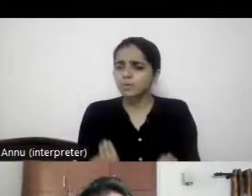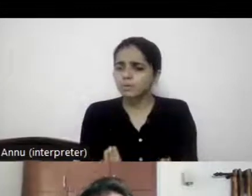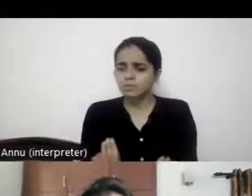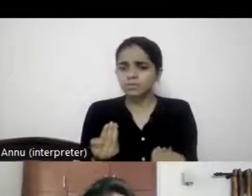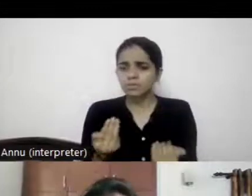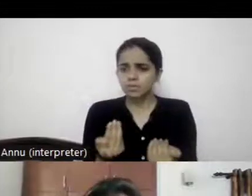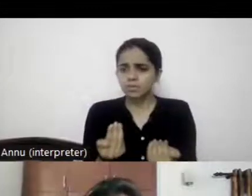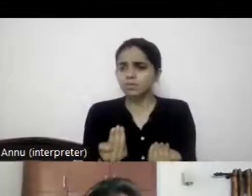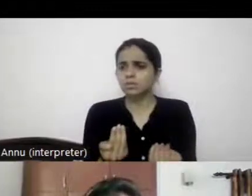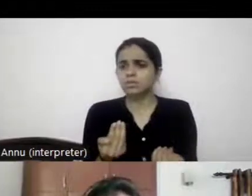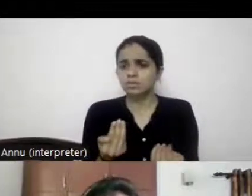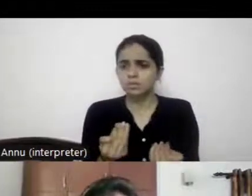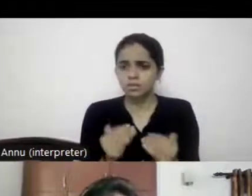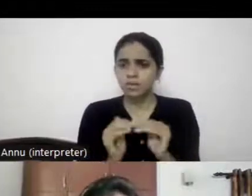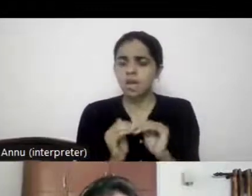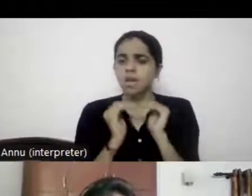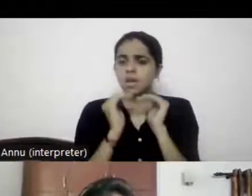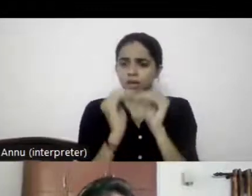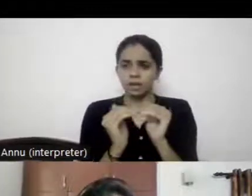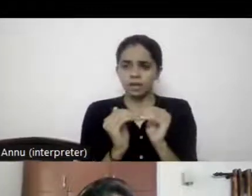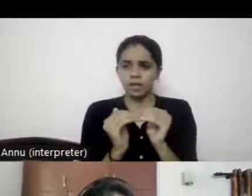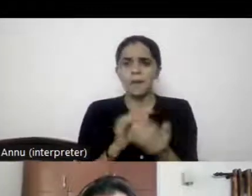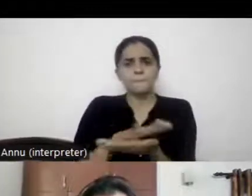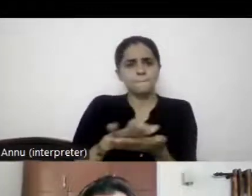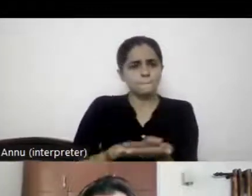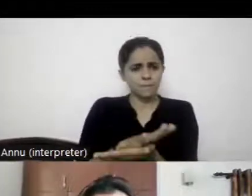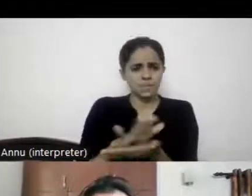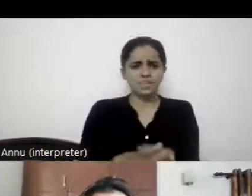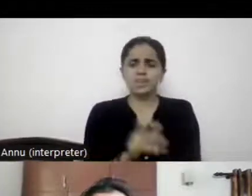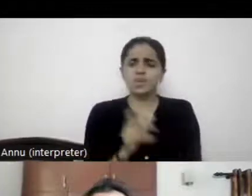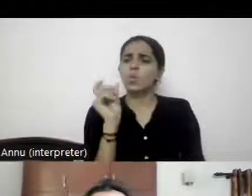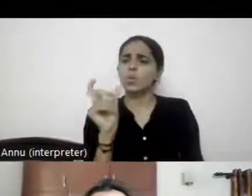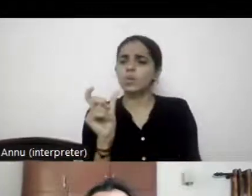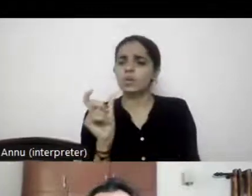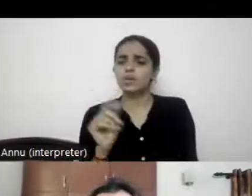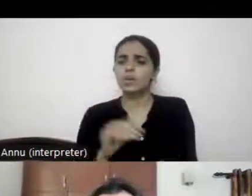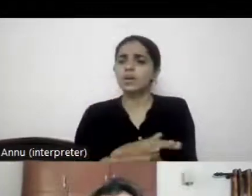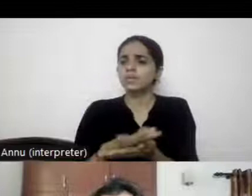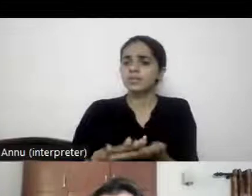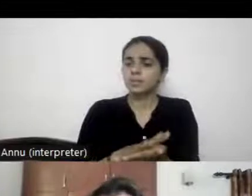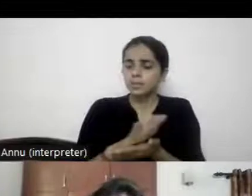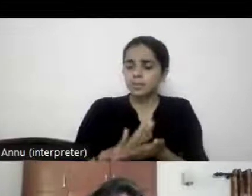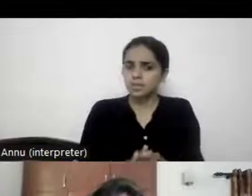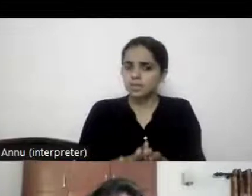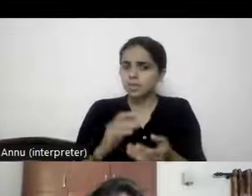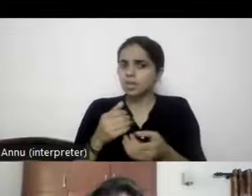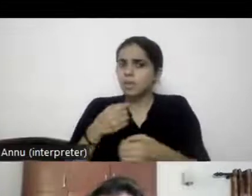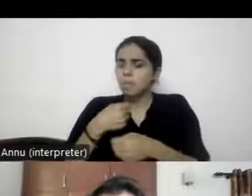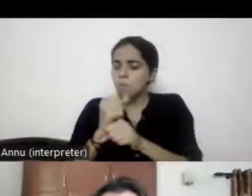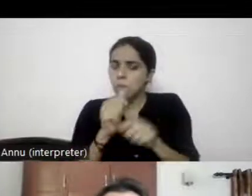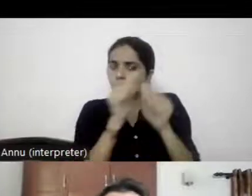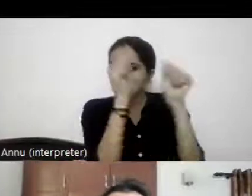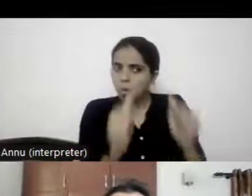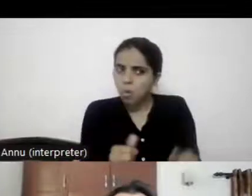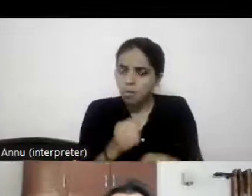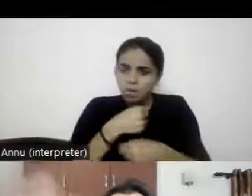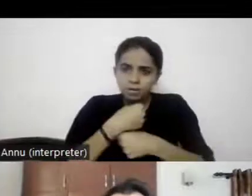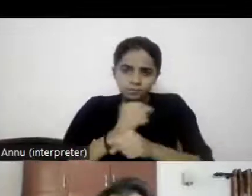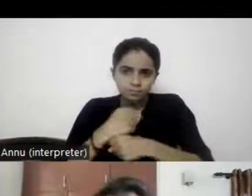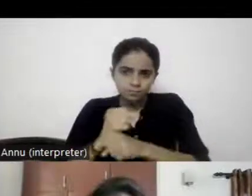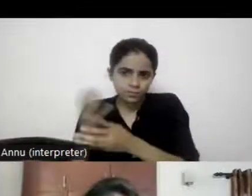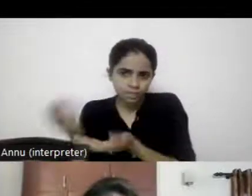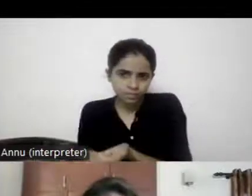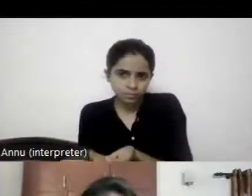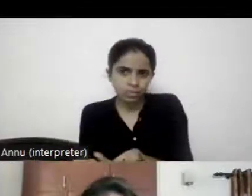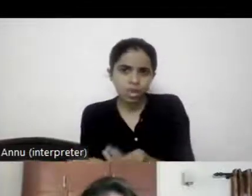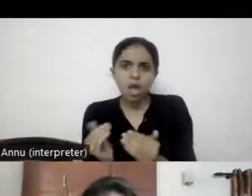go to, at the basics of it, how we construct bodies, how we construct the